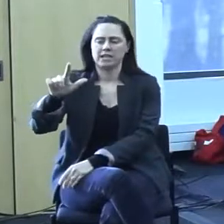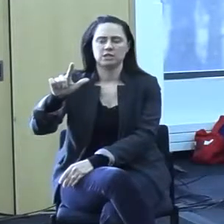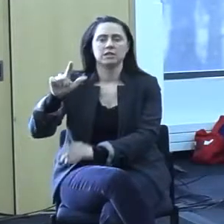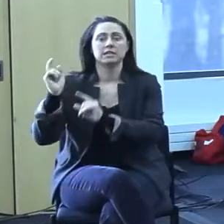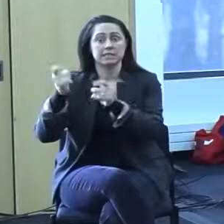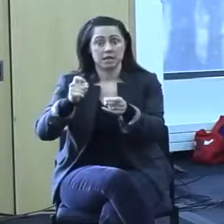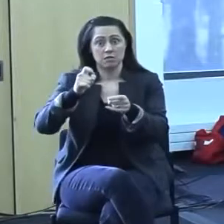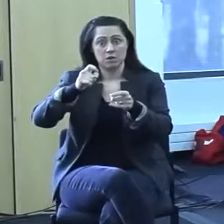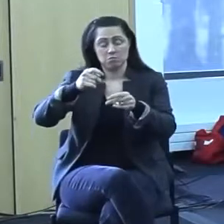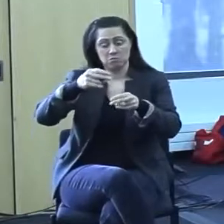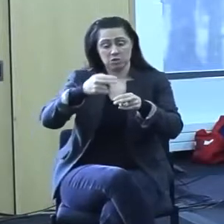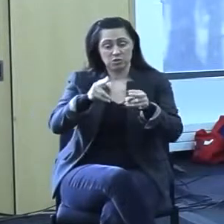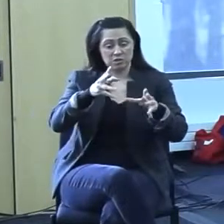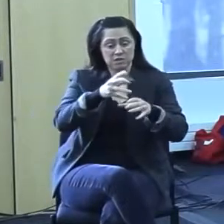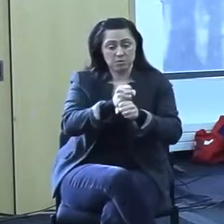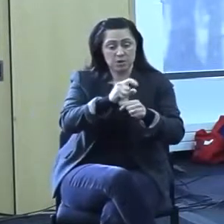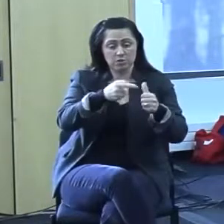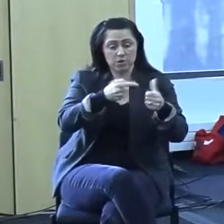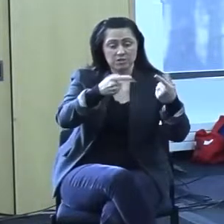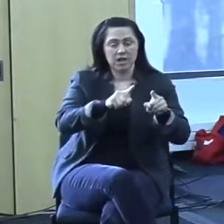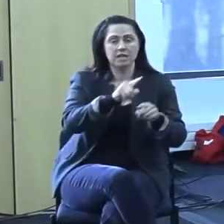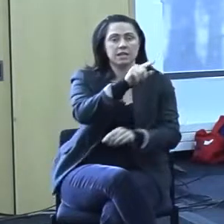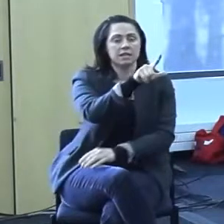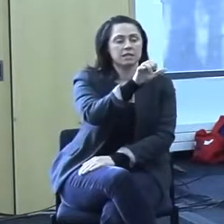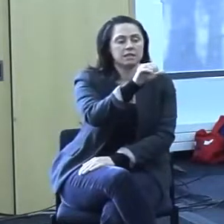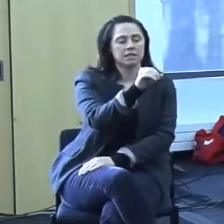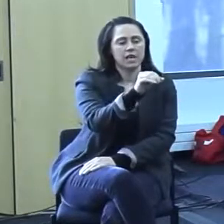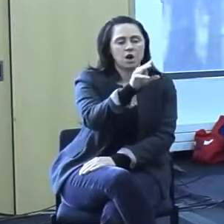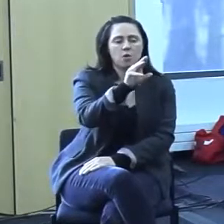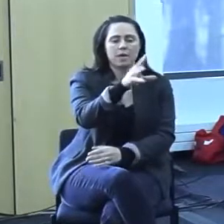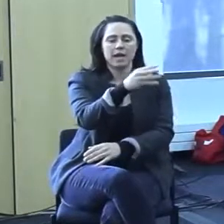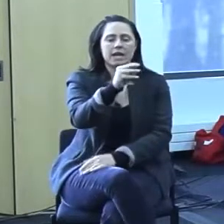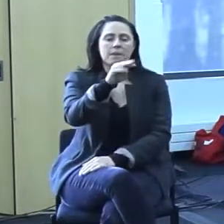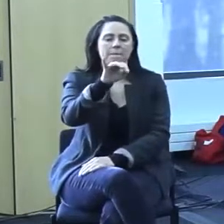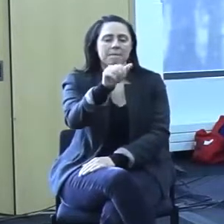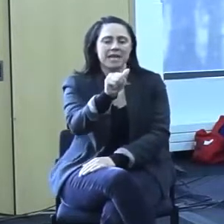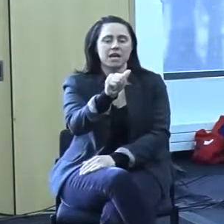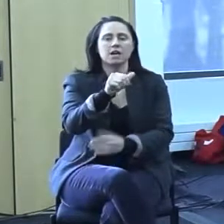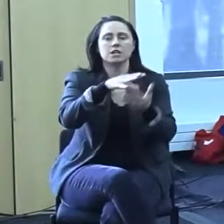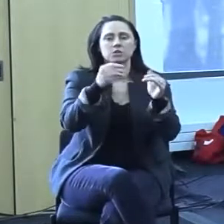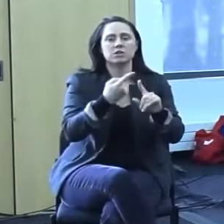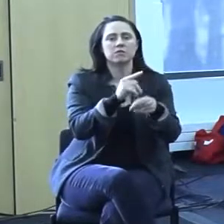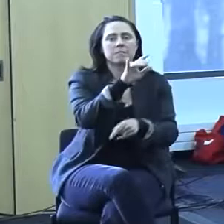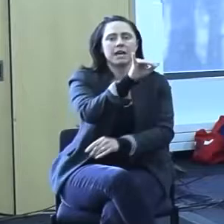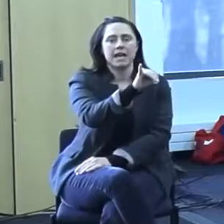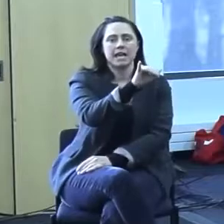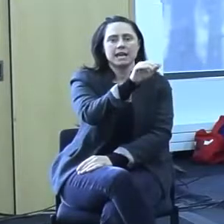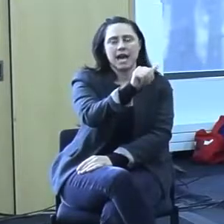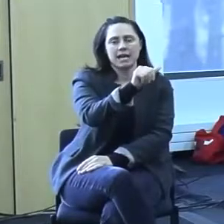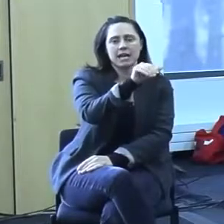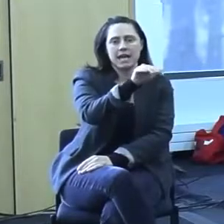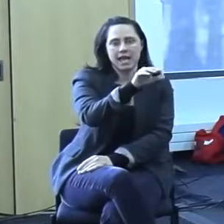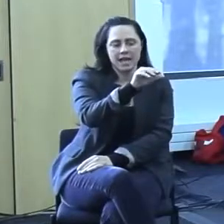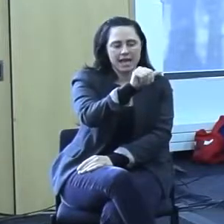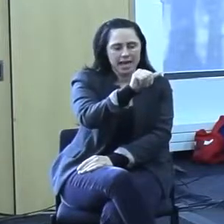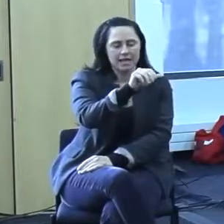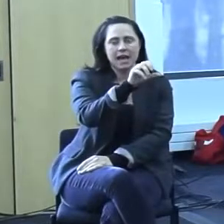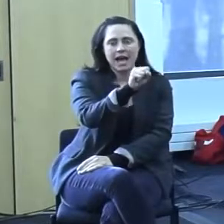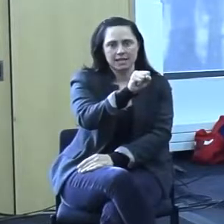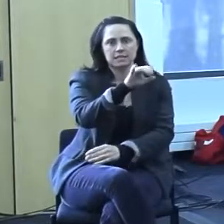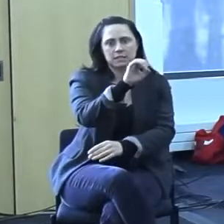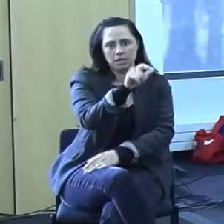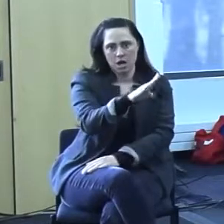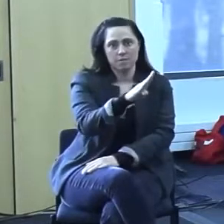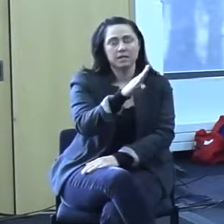short summary of the first event, we have Leo and Mia, students from the AIAS club, to tell you what you missed. Thanks again for